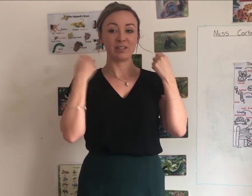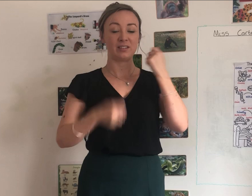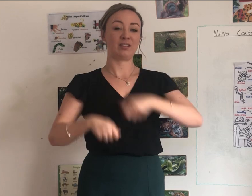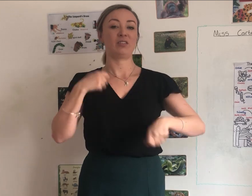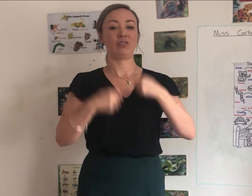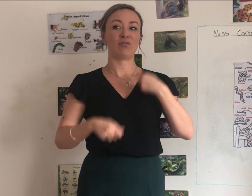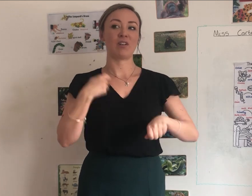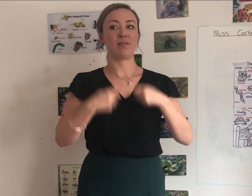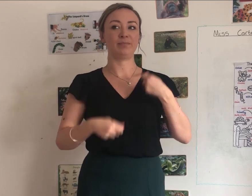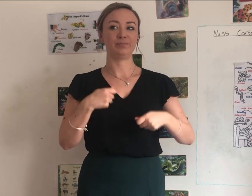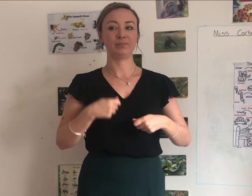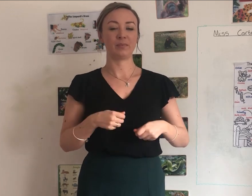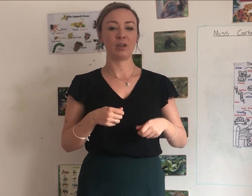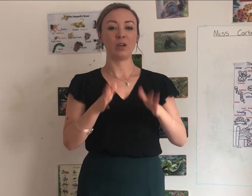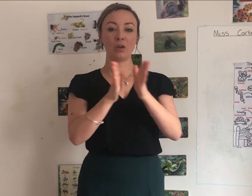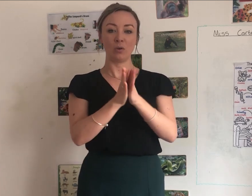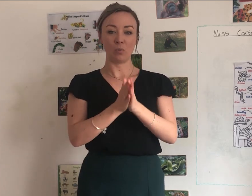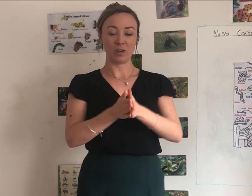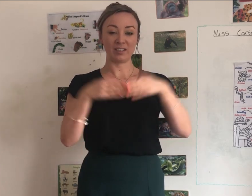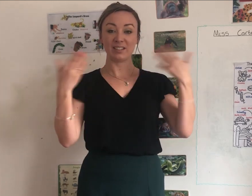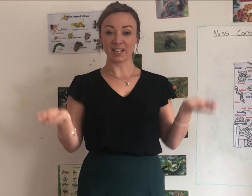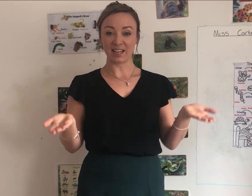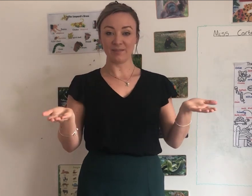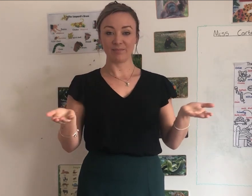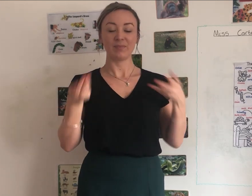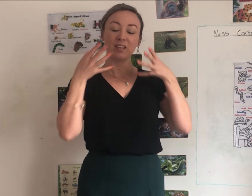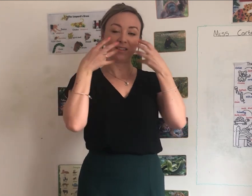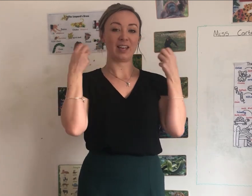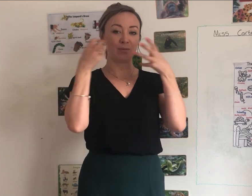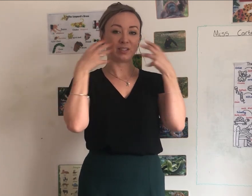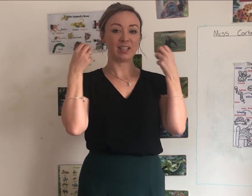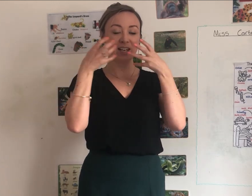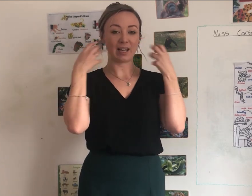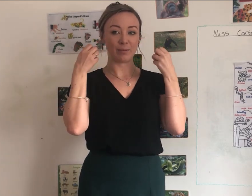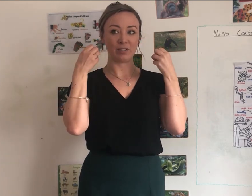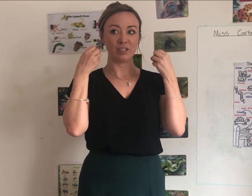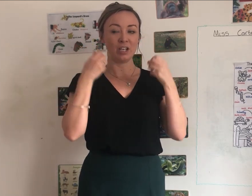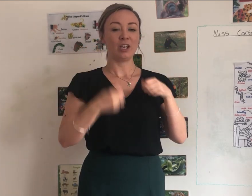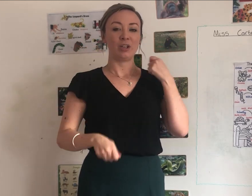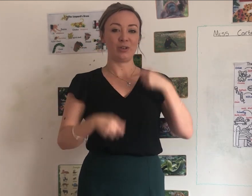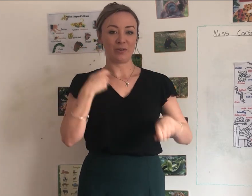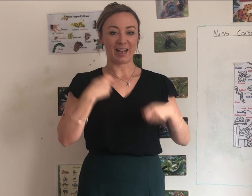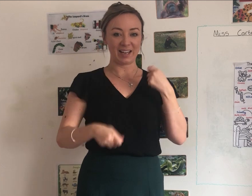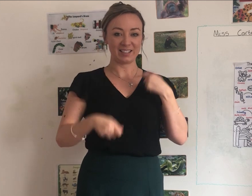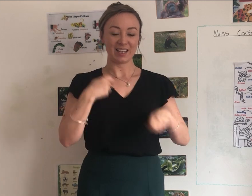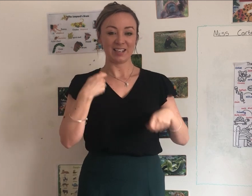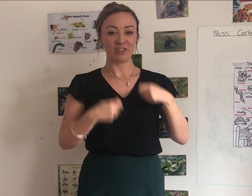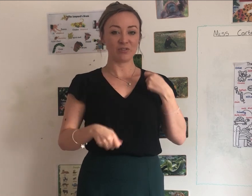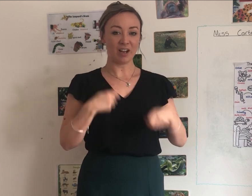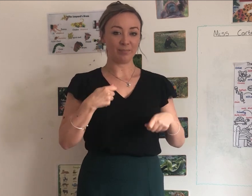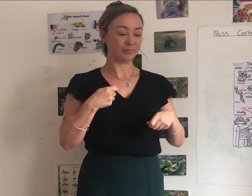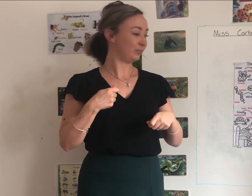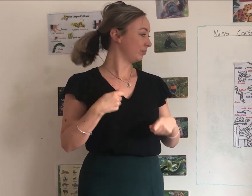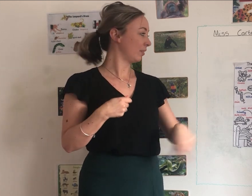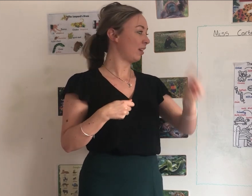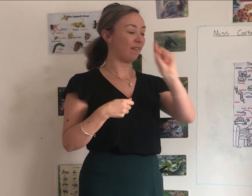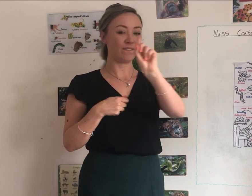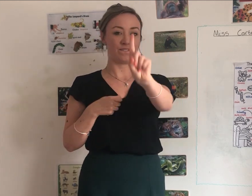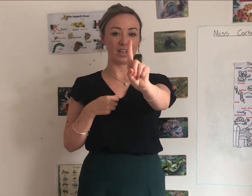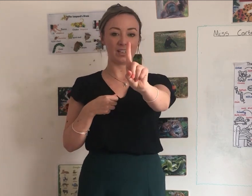Leopard's Drum. One day there was a leopard who had a drum.